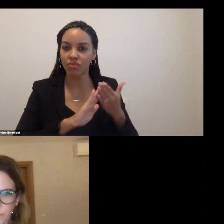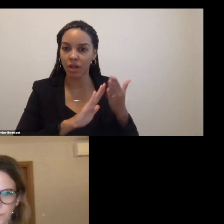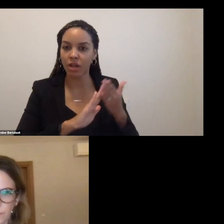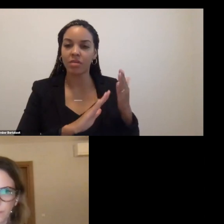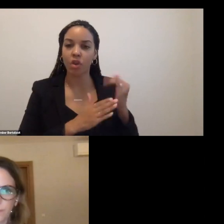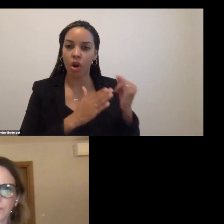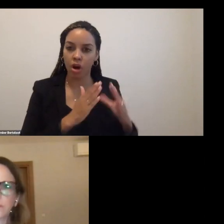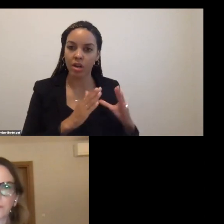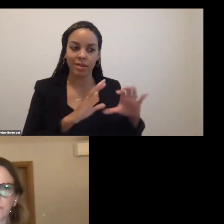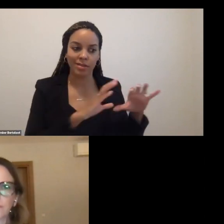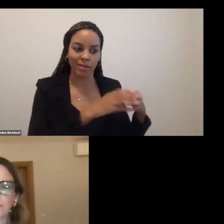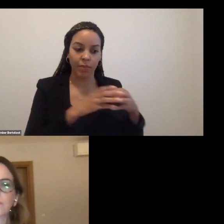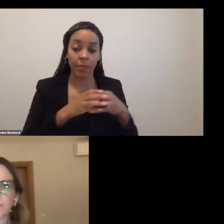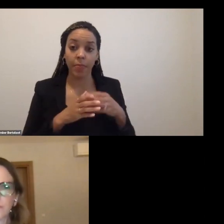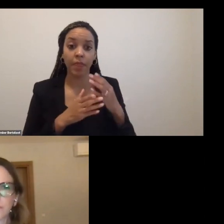the state policy.